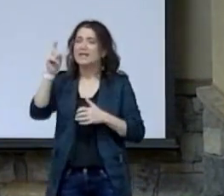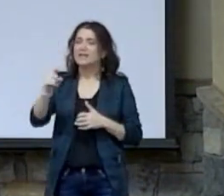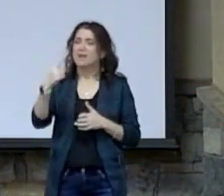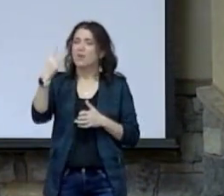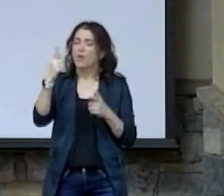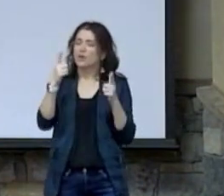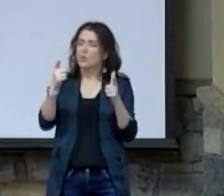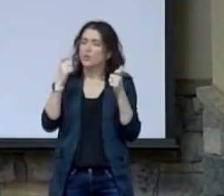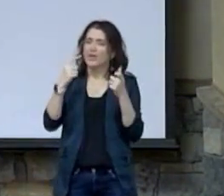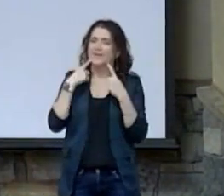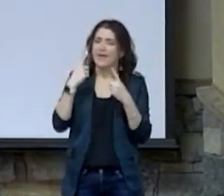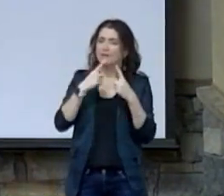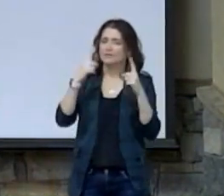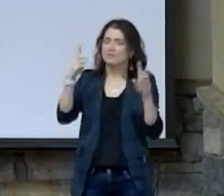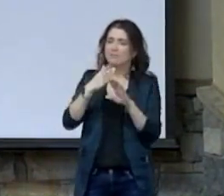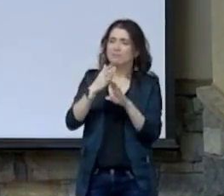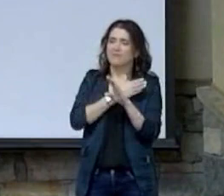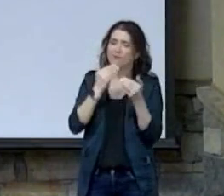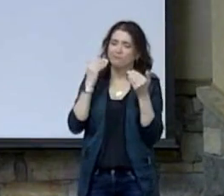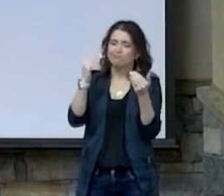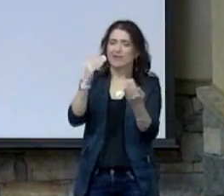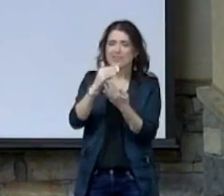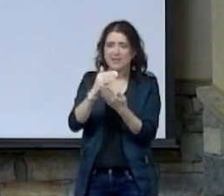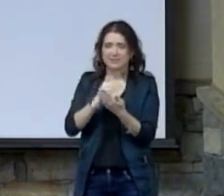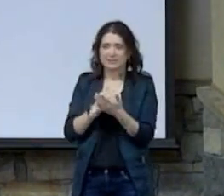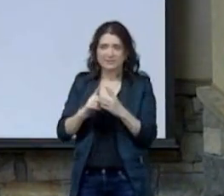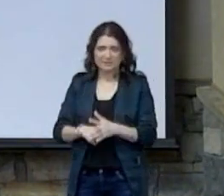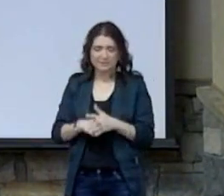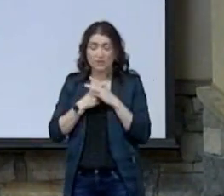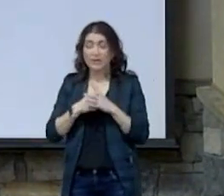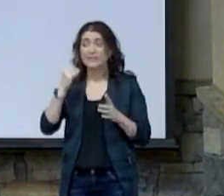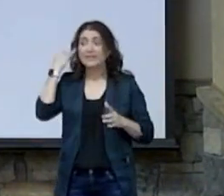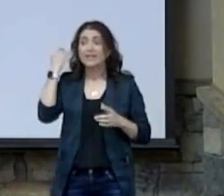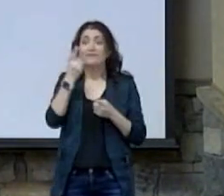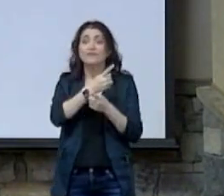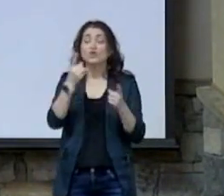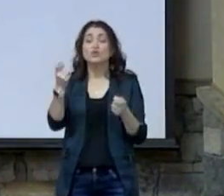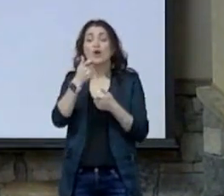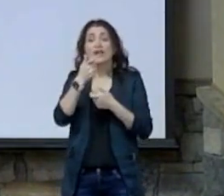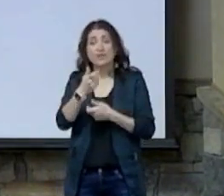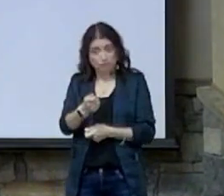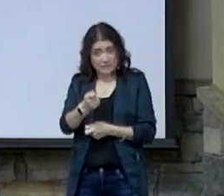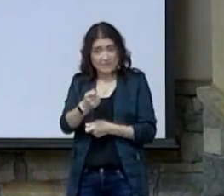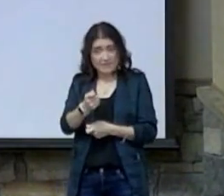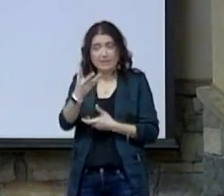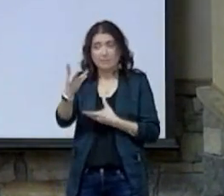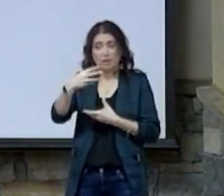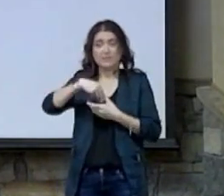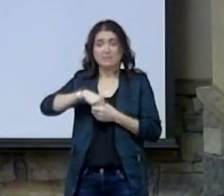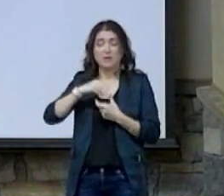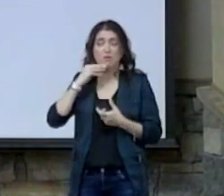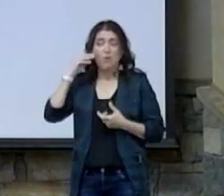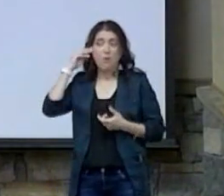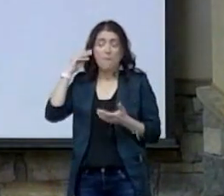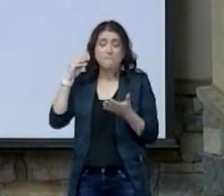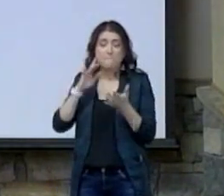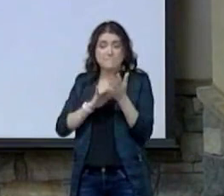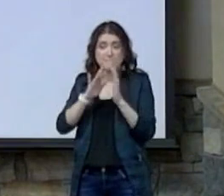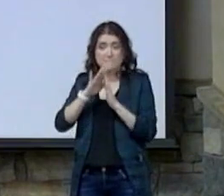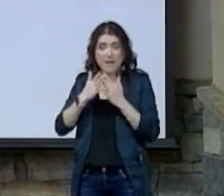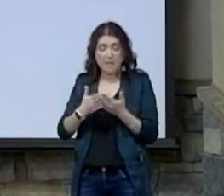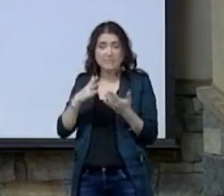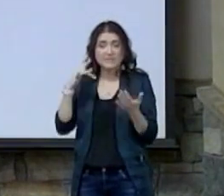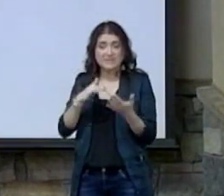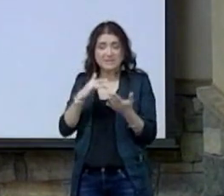quick announcement before we jump into the lesson this morning. If you are interested in participating in our home Bible studies that are going to